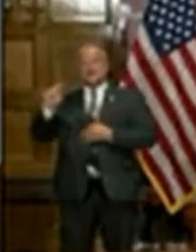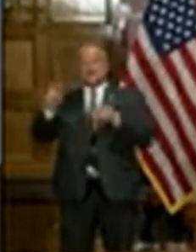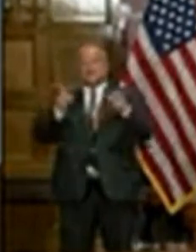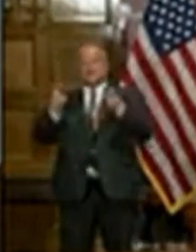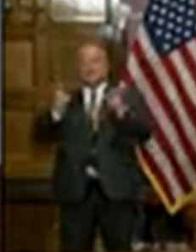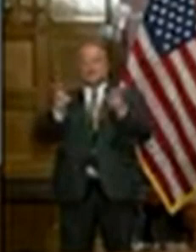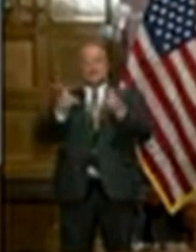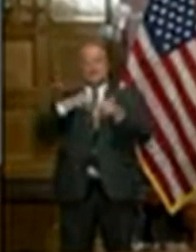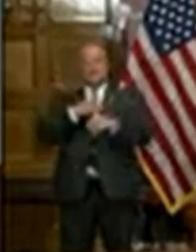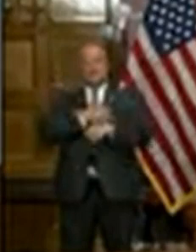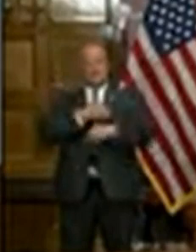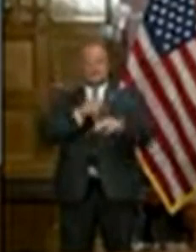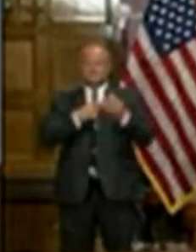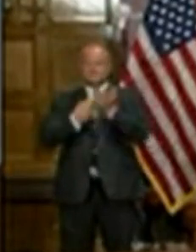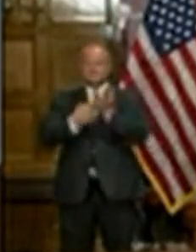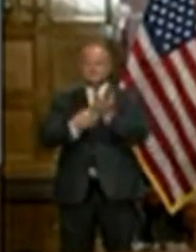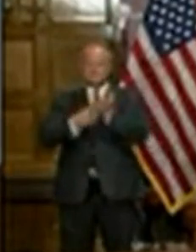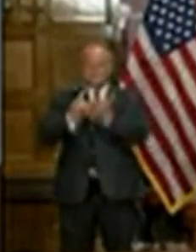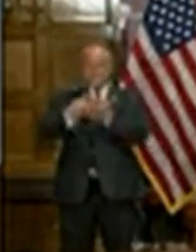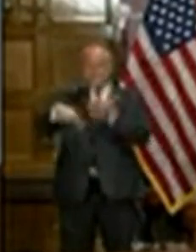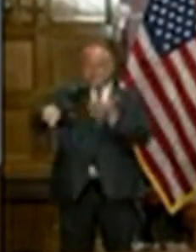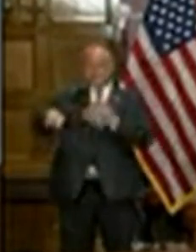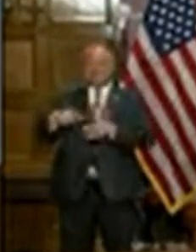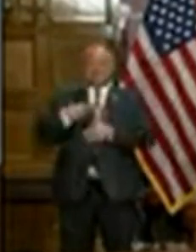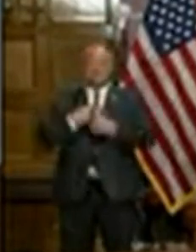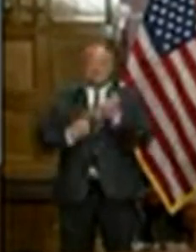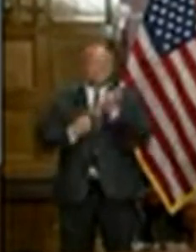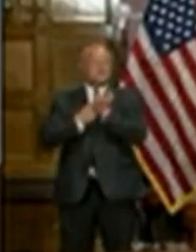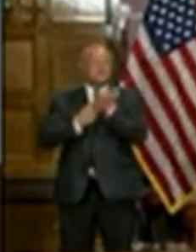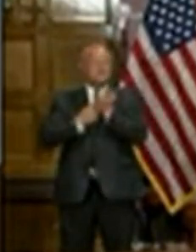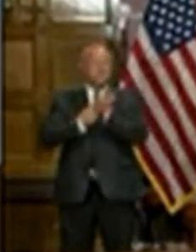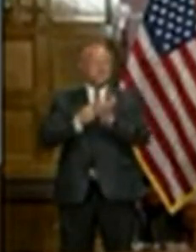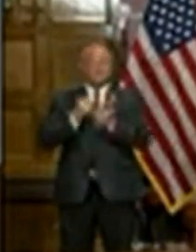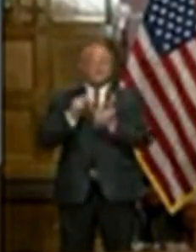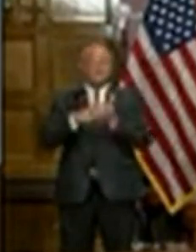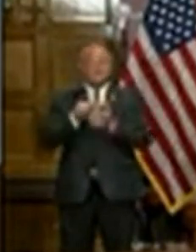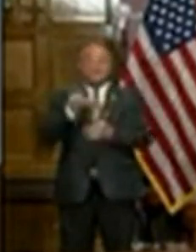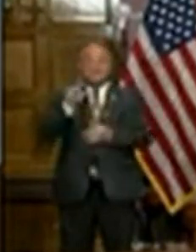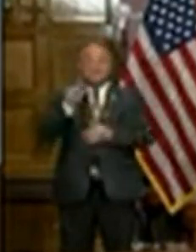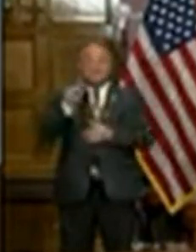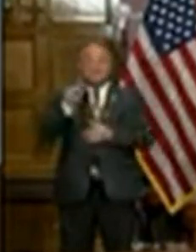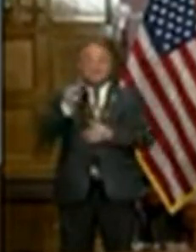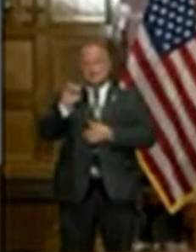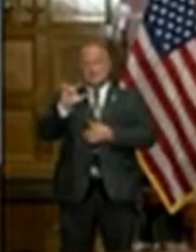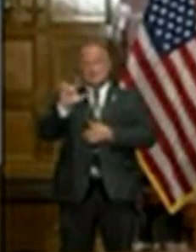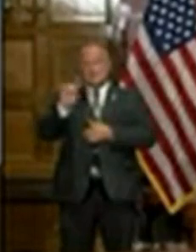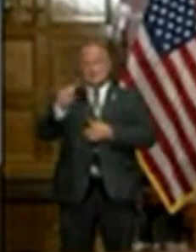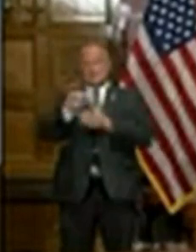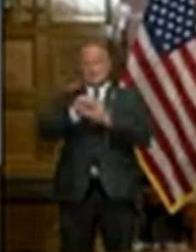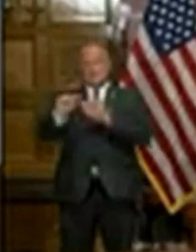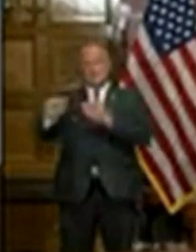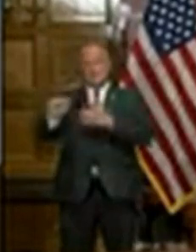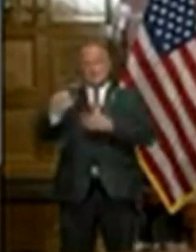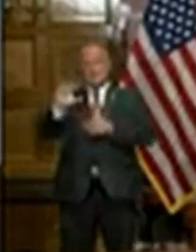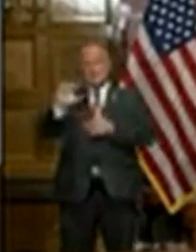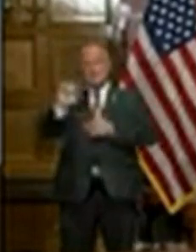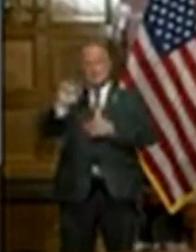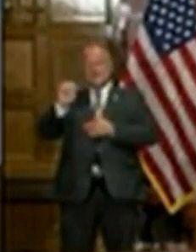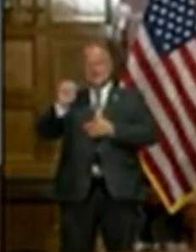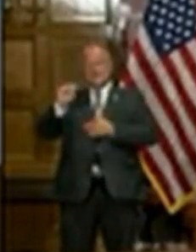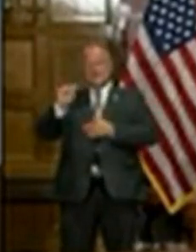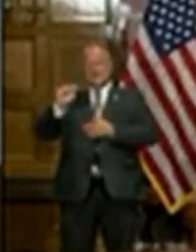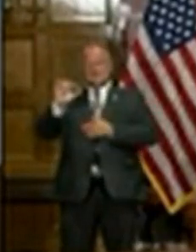this probably next week. But I am supportive of the $20 million of CARES Act funding